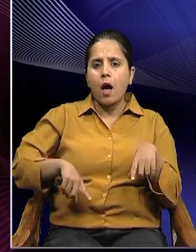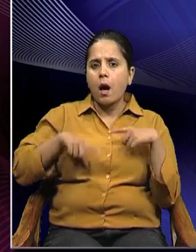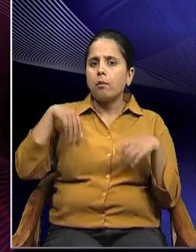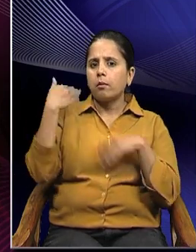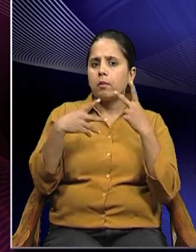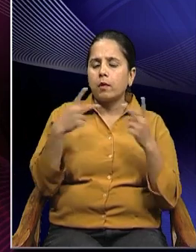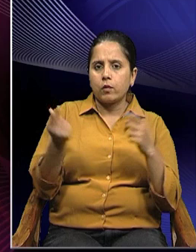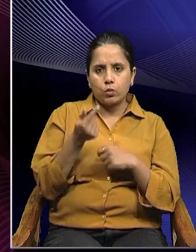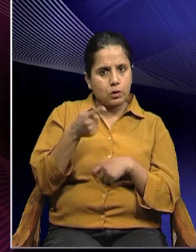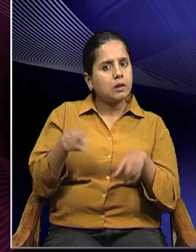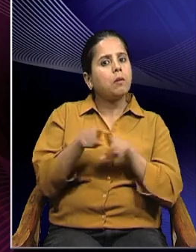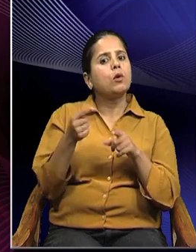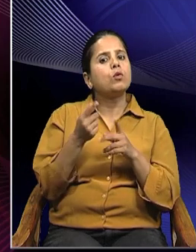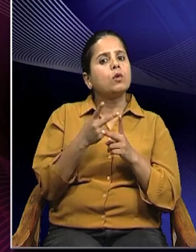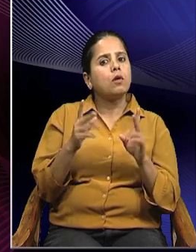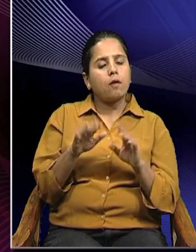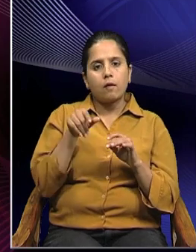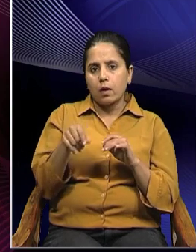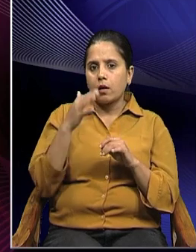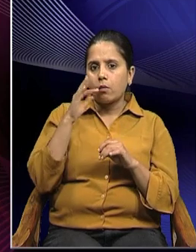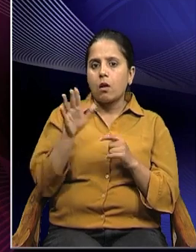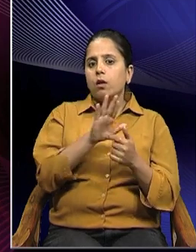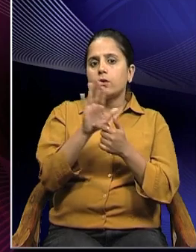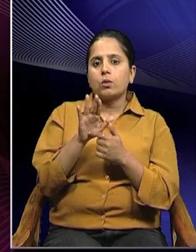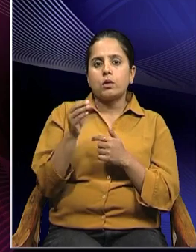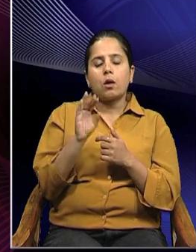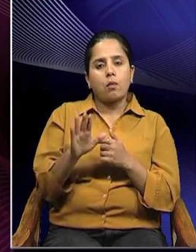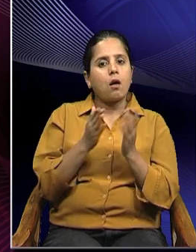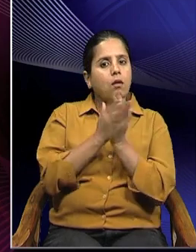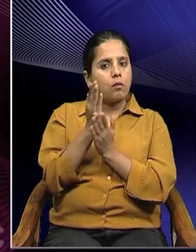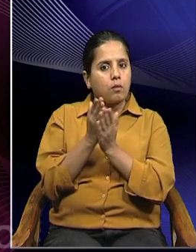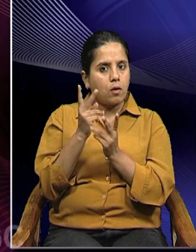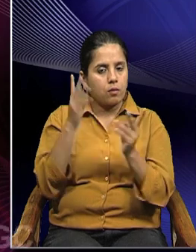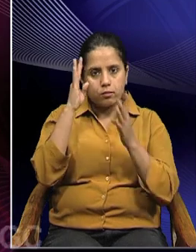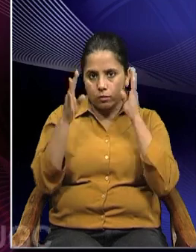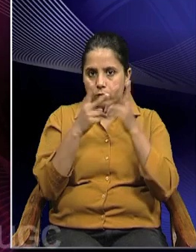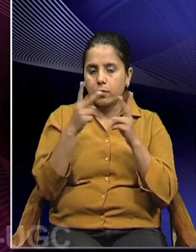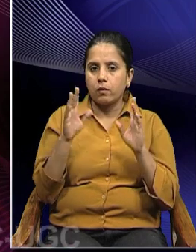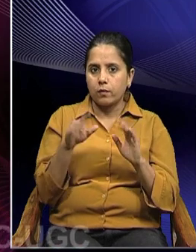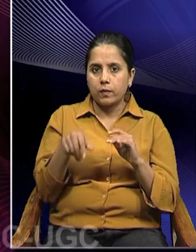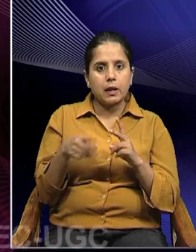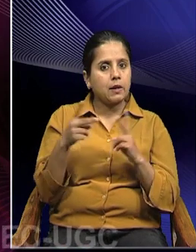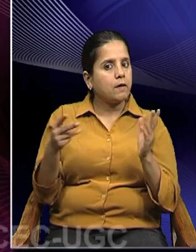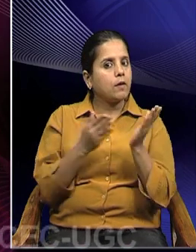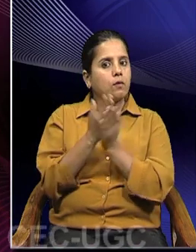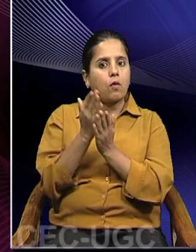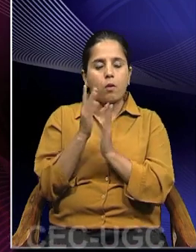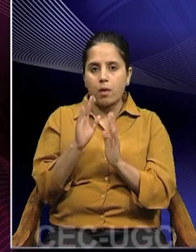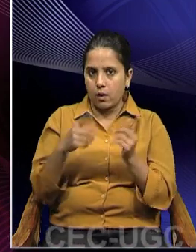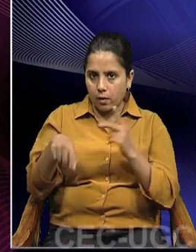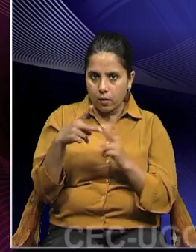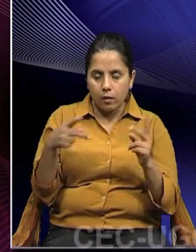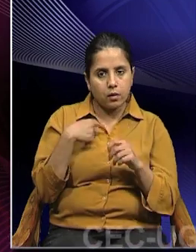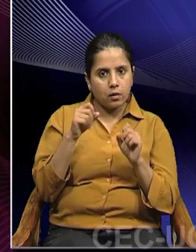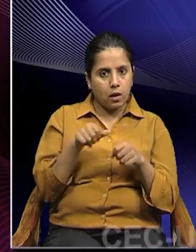it is also used, and they basically represent subaltern creativity in different forms, in various forms, and can